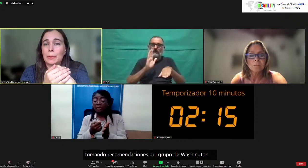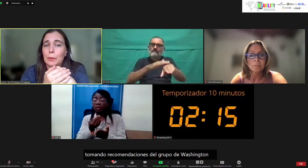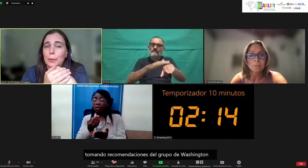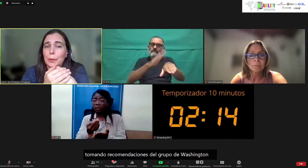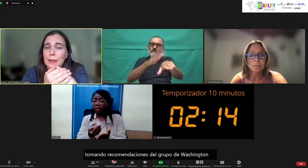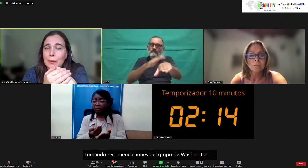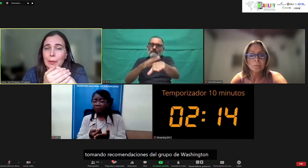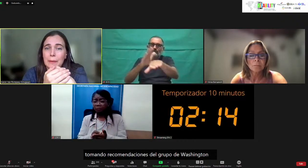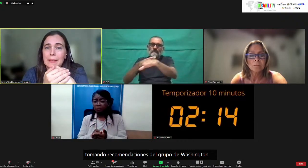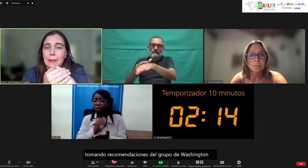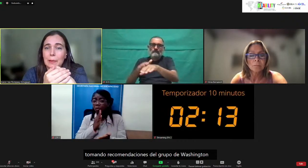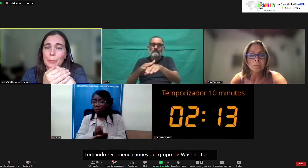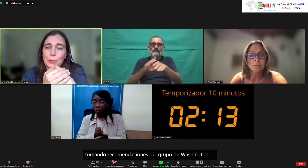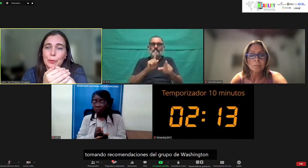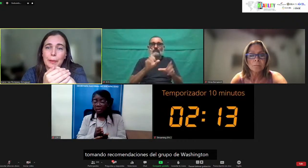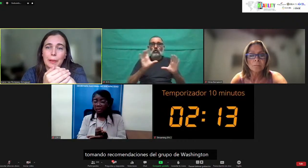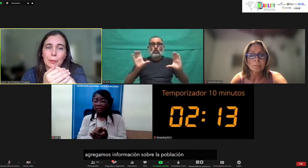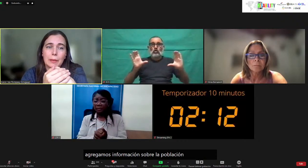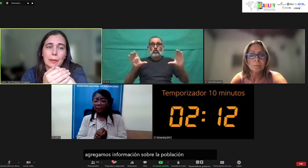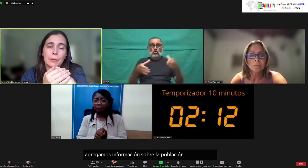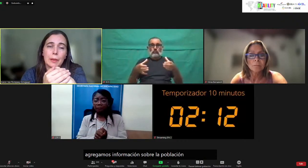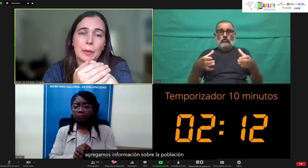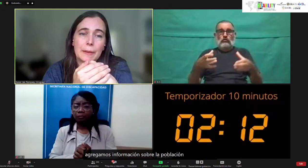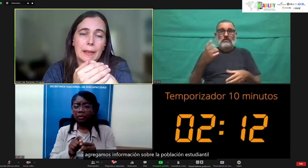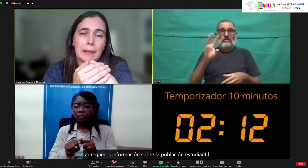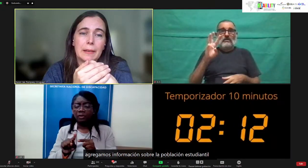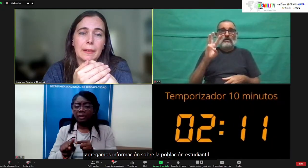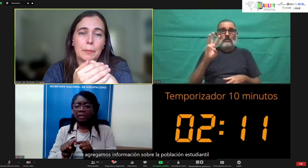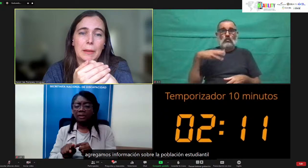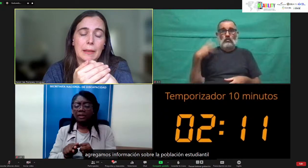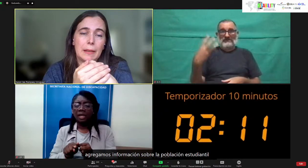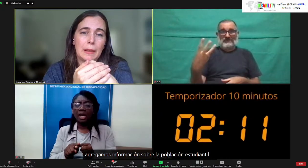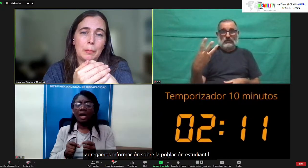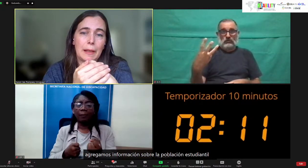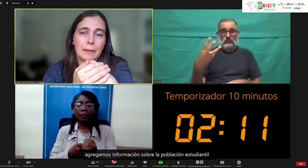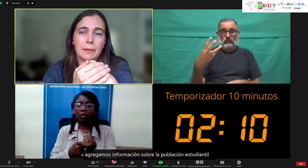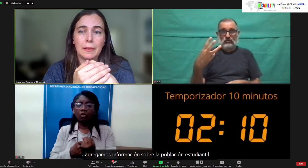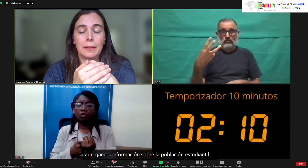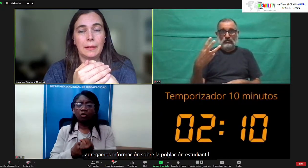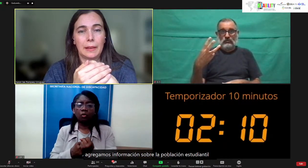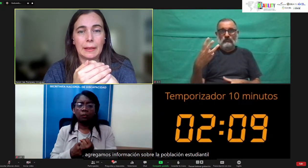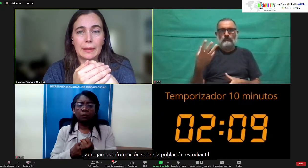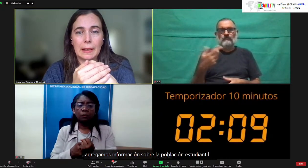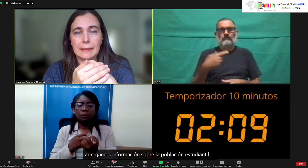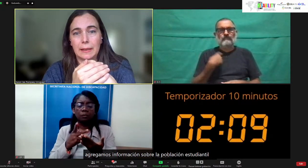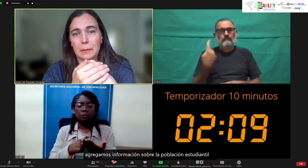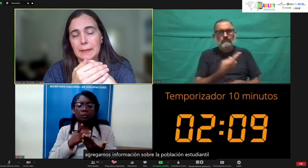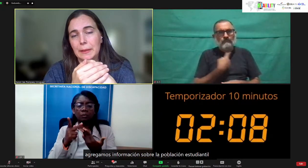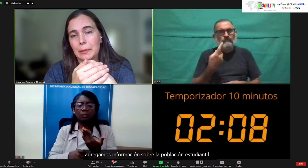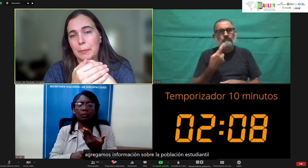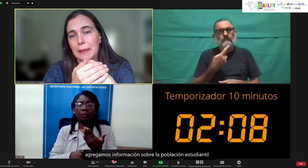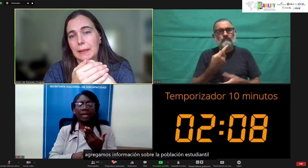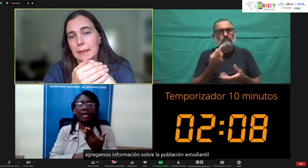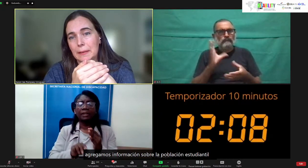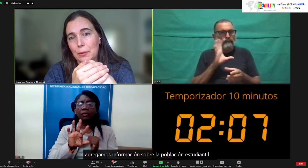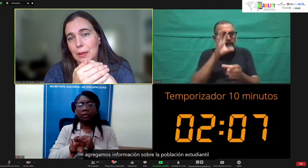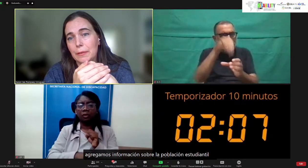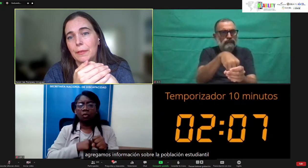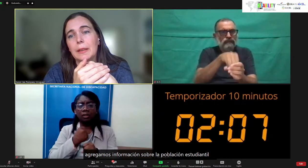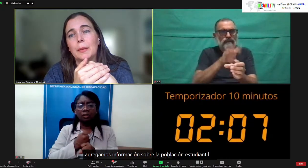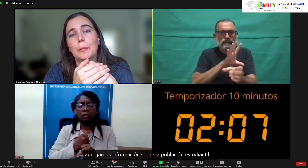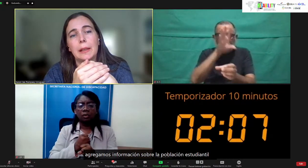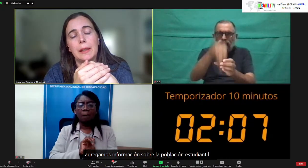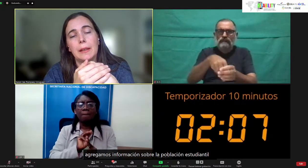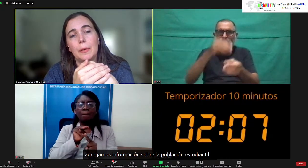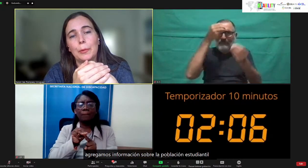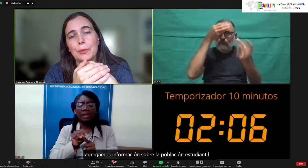and carry out better photo lab regarding the commitment of supporting a student with disabilities also in the five-year plan we have